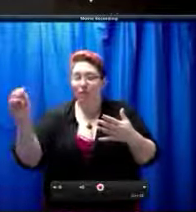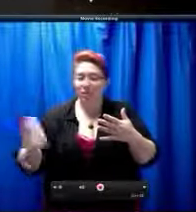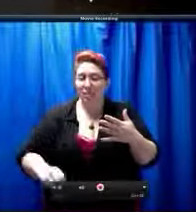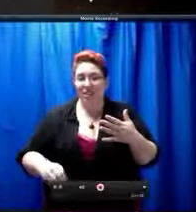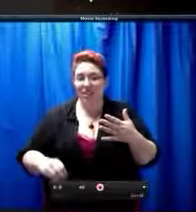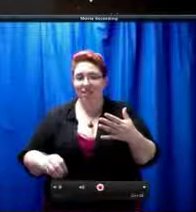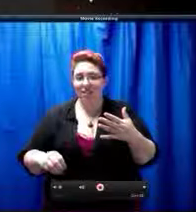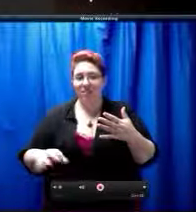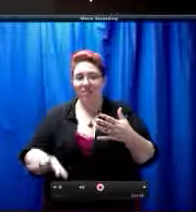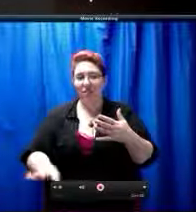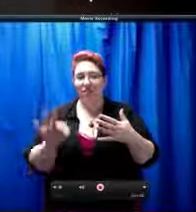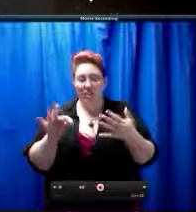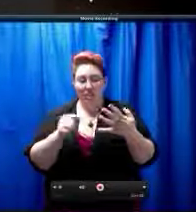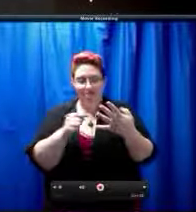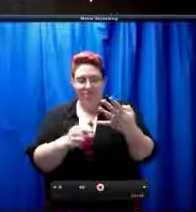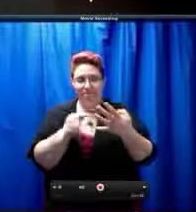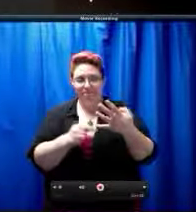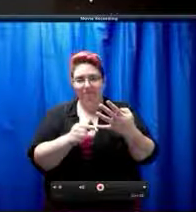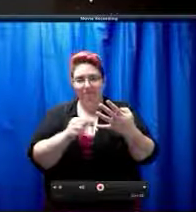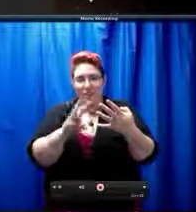4.